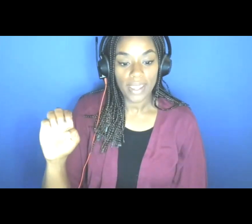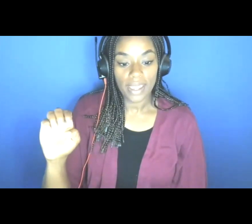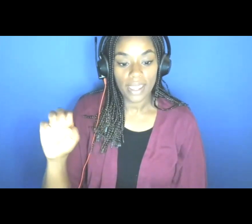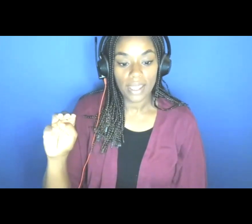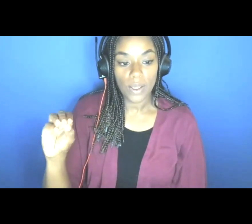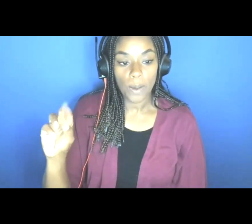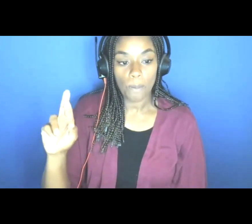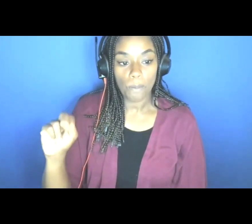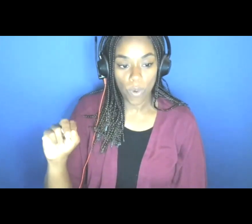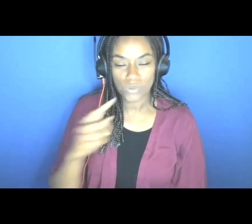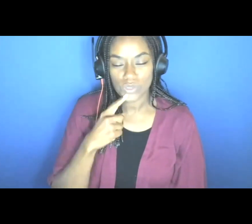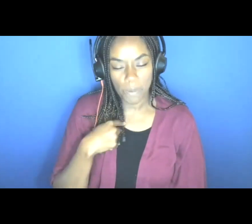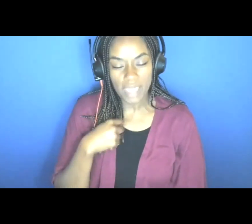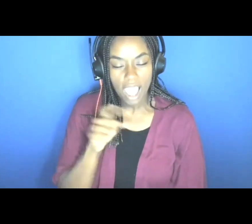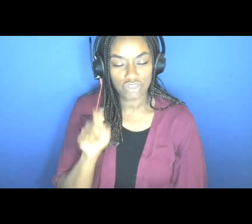up today